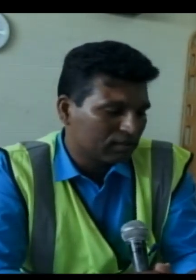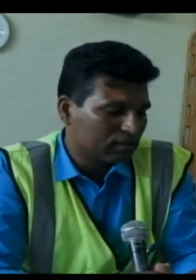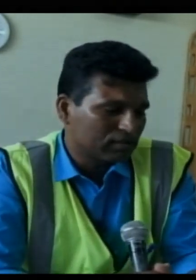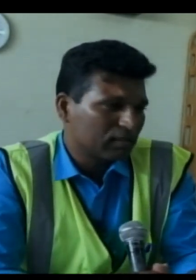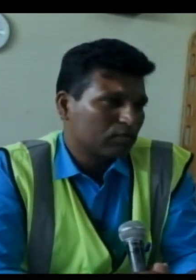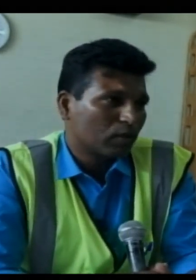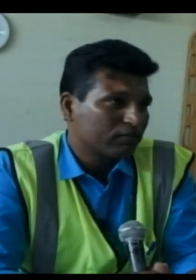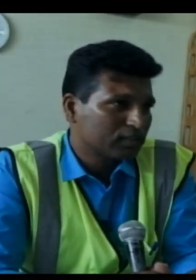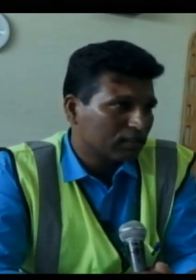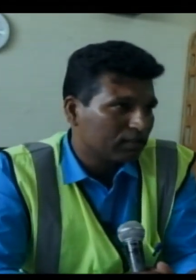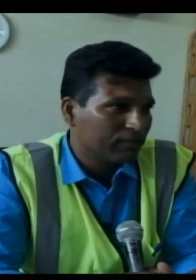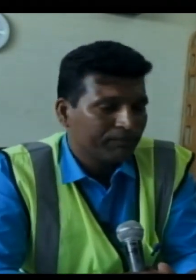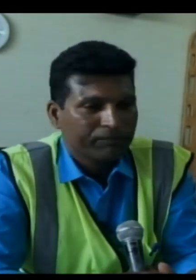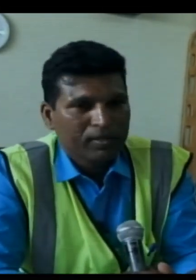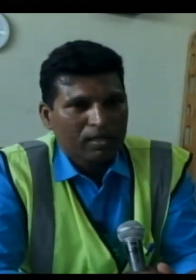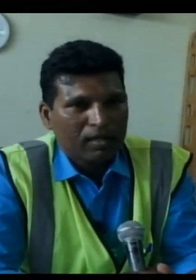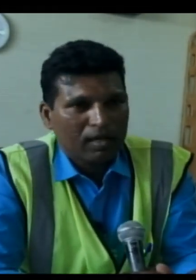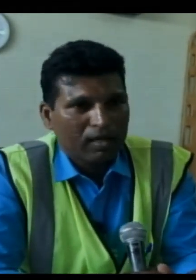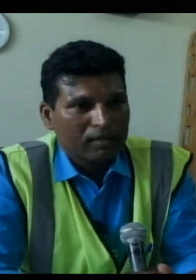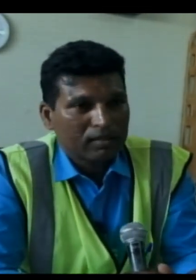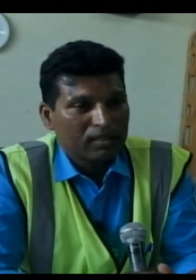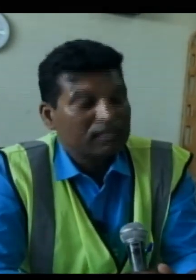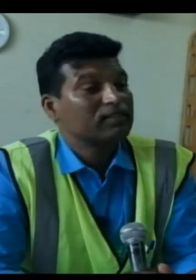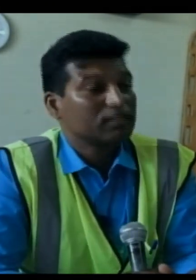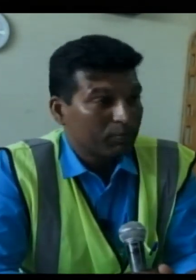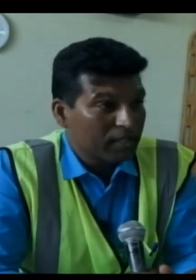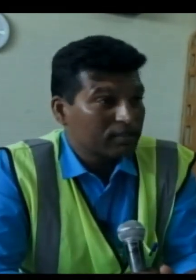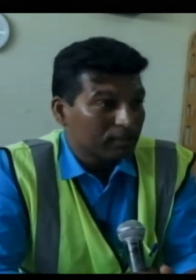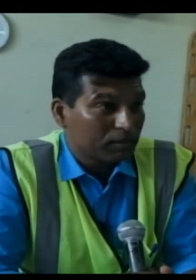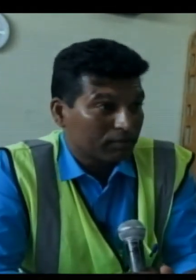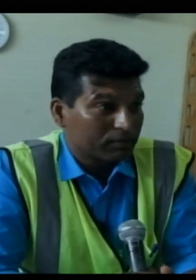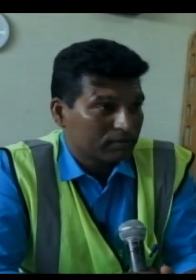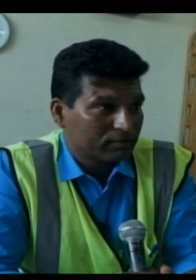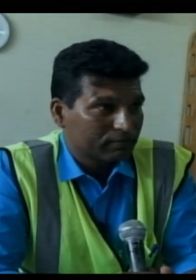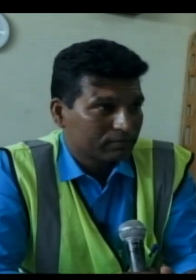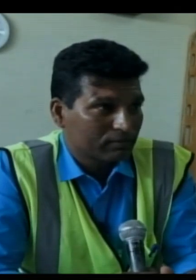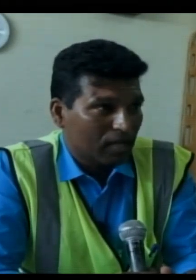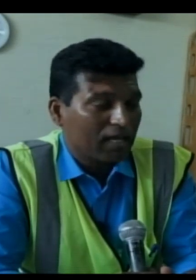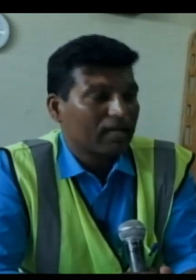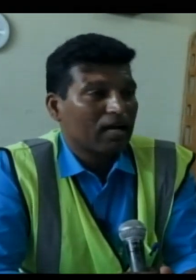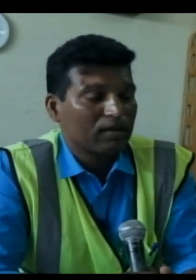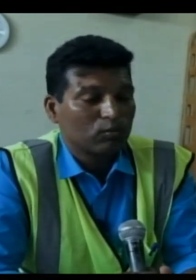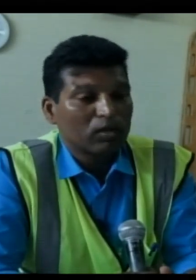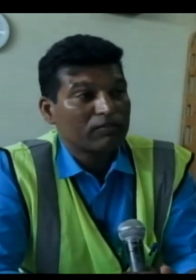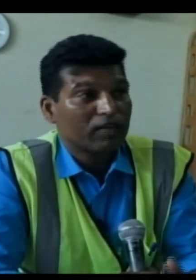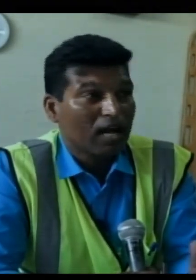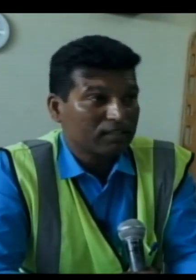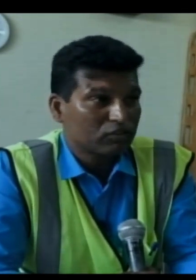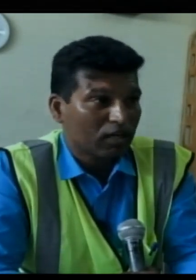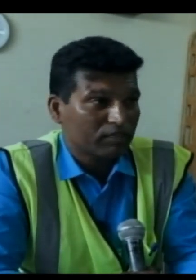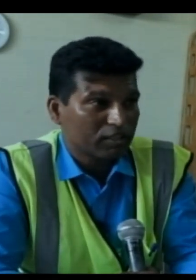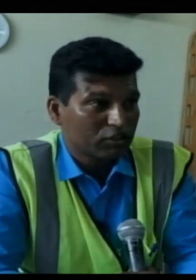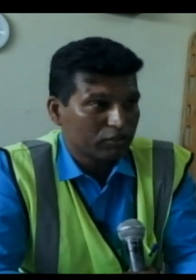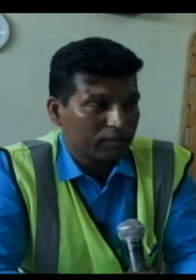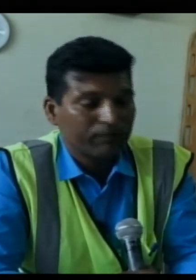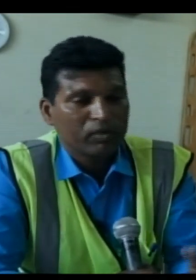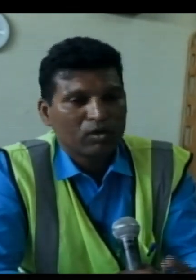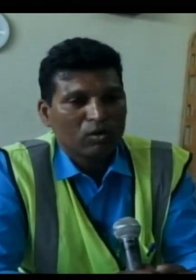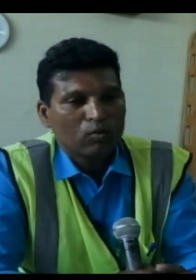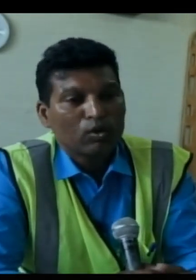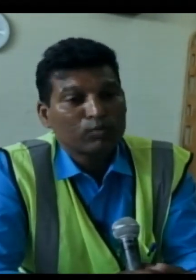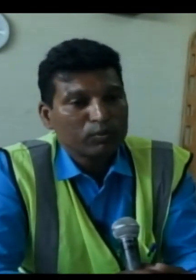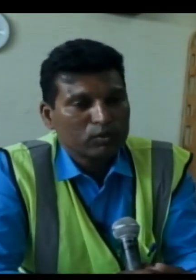say, in seat 12C and is displaying symptoms and would have had the travel